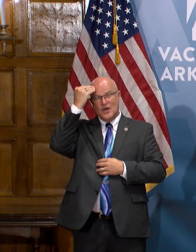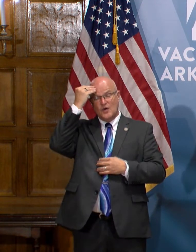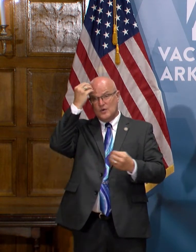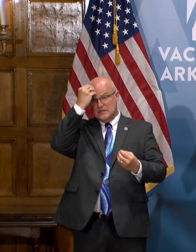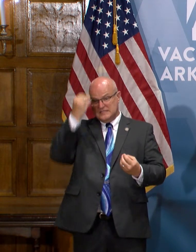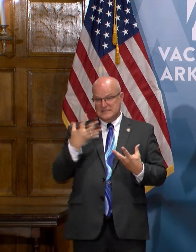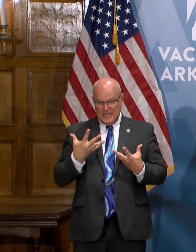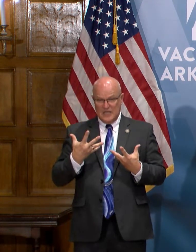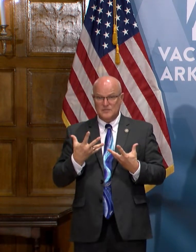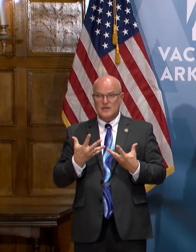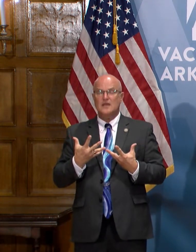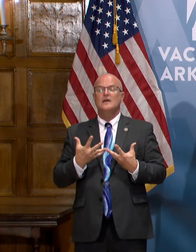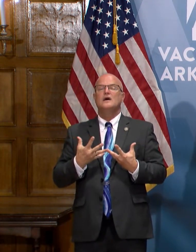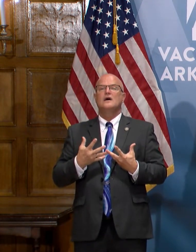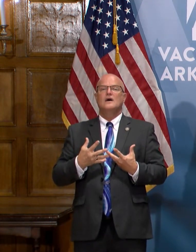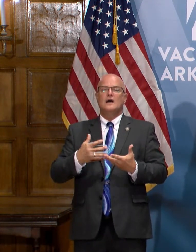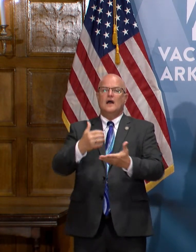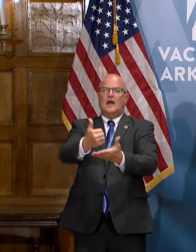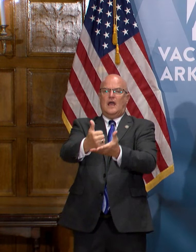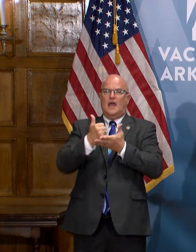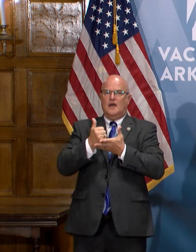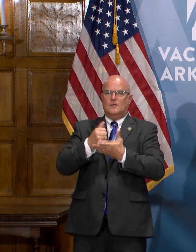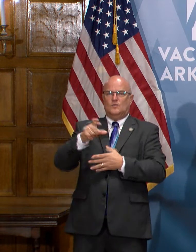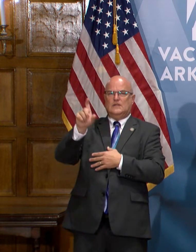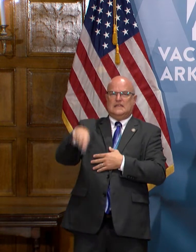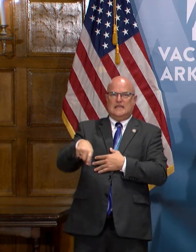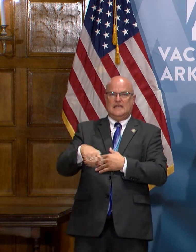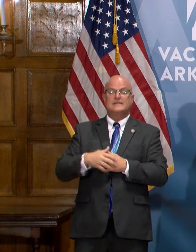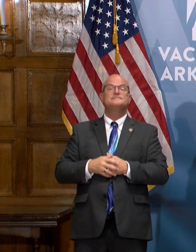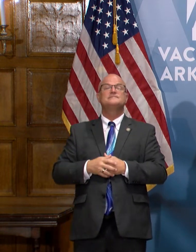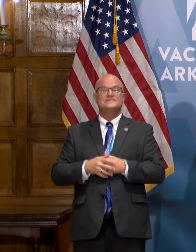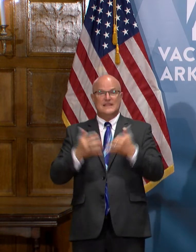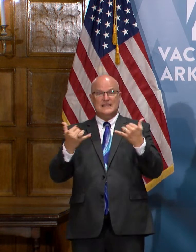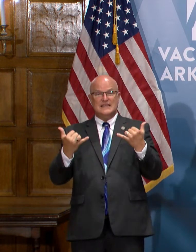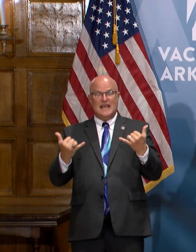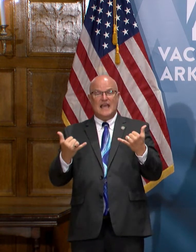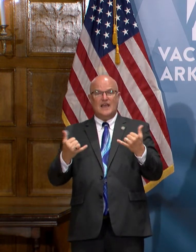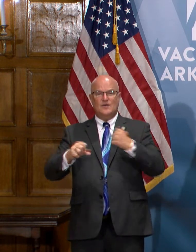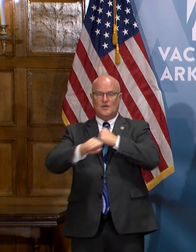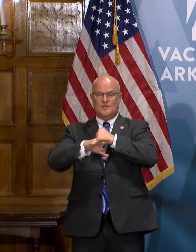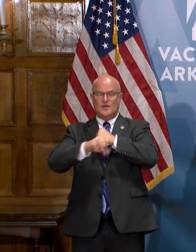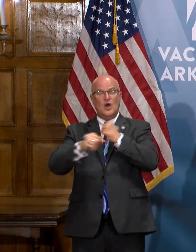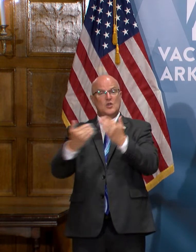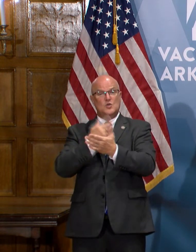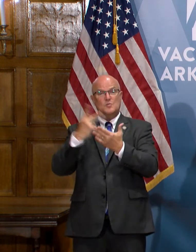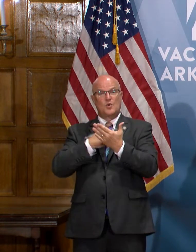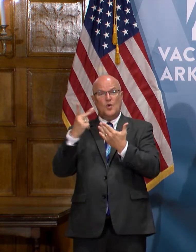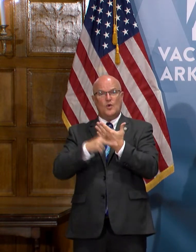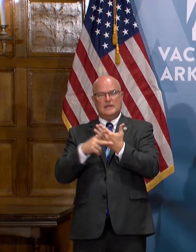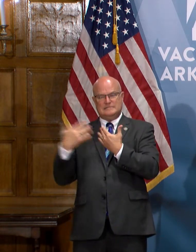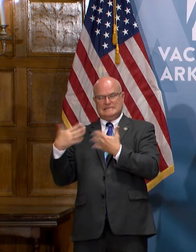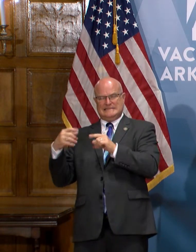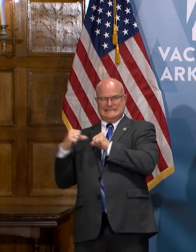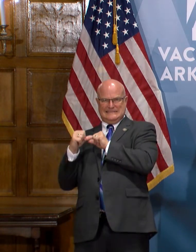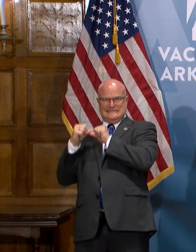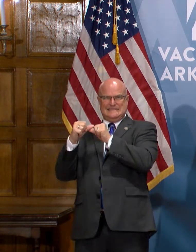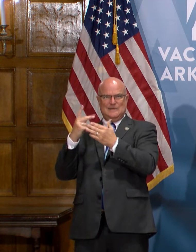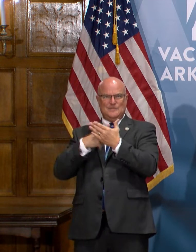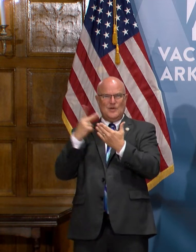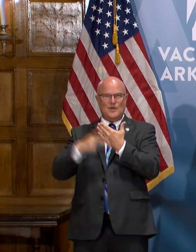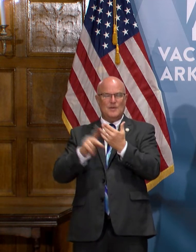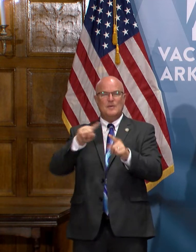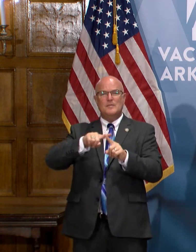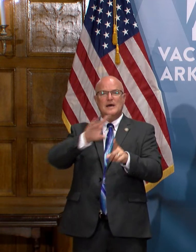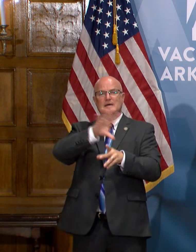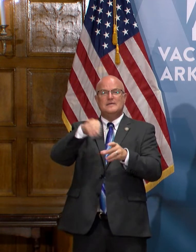telling me, we need help. Well, today we are promoting what is not a new program. It is an existing program that is part